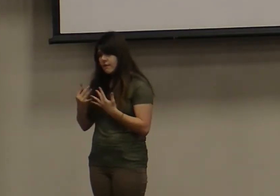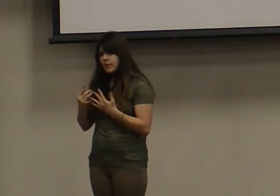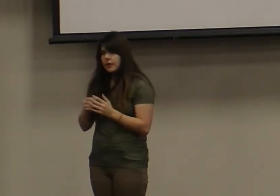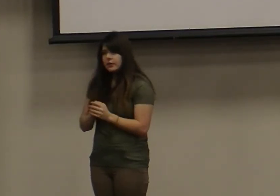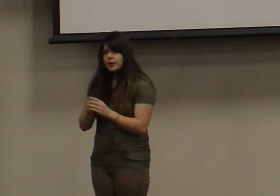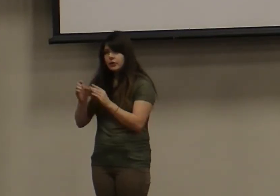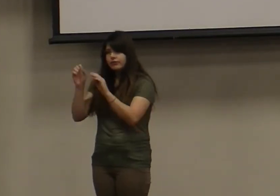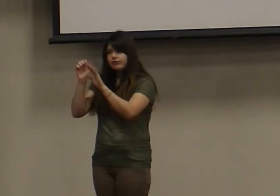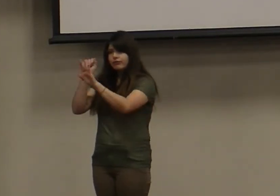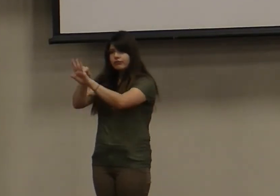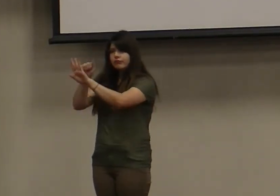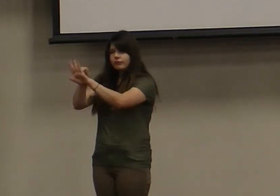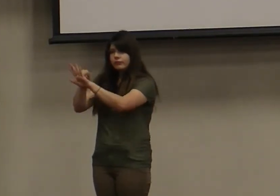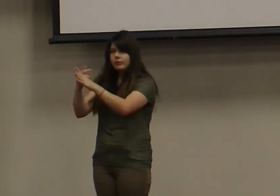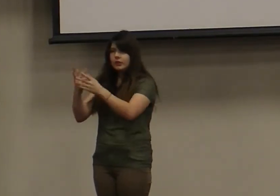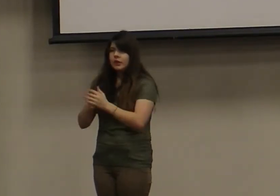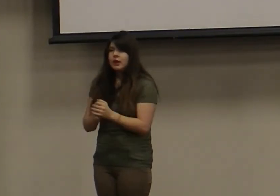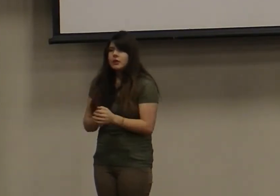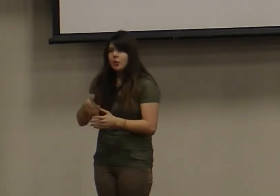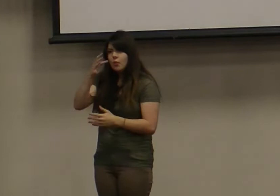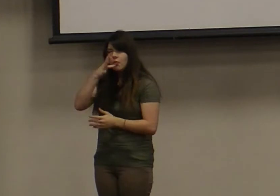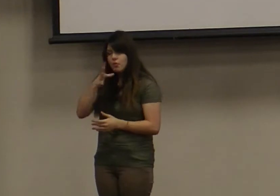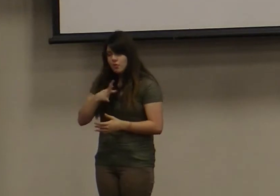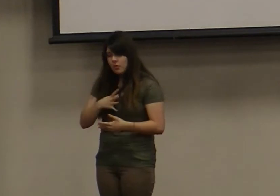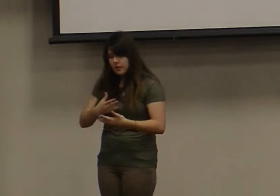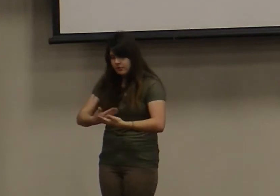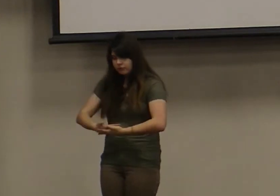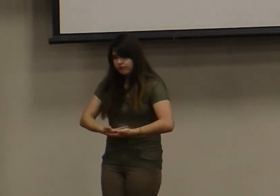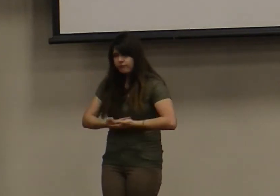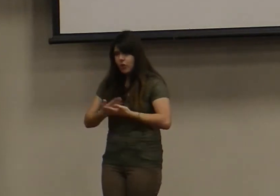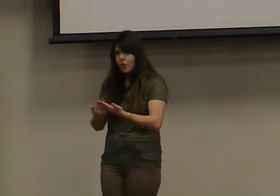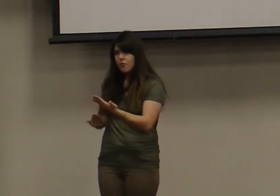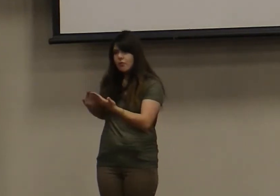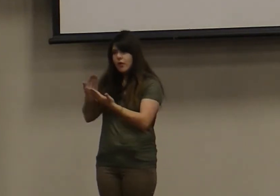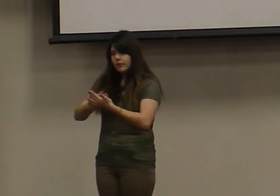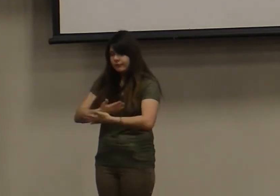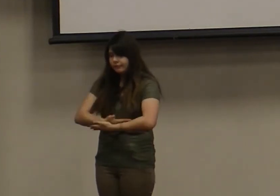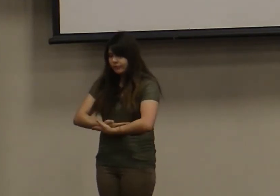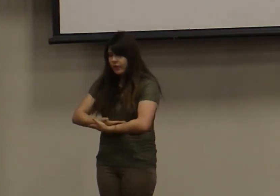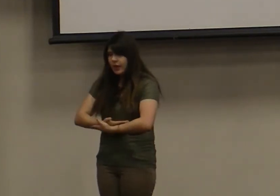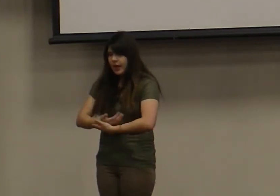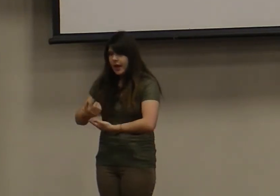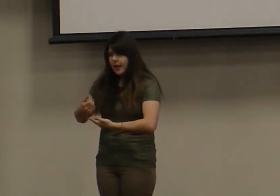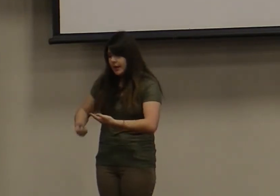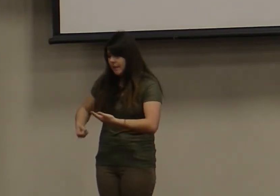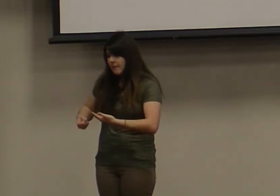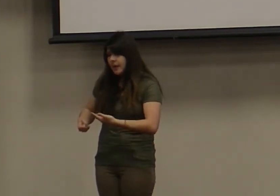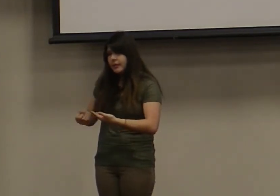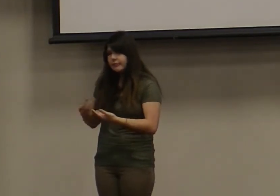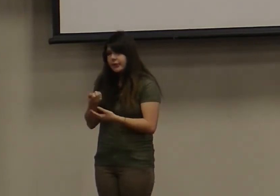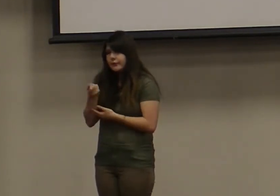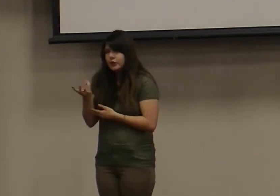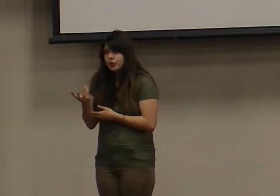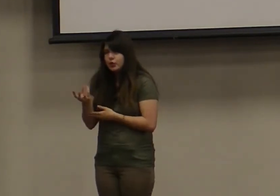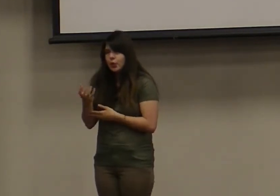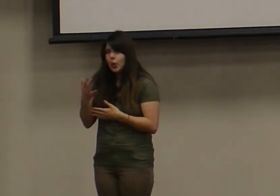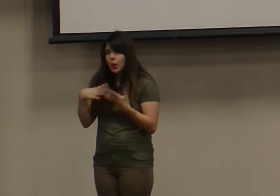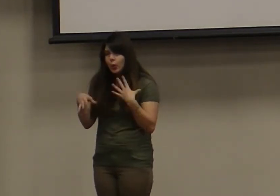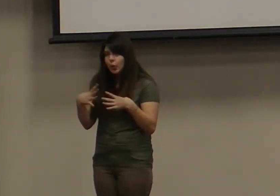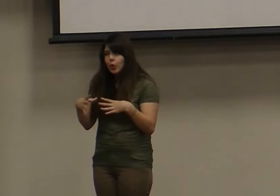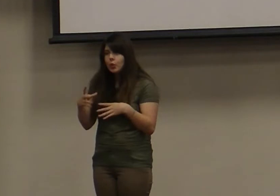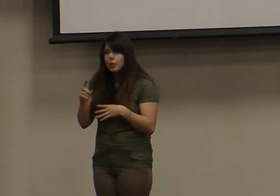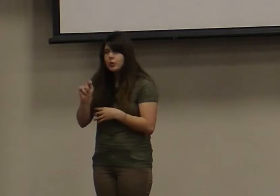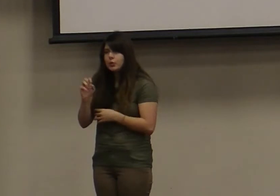lady showed up with a little bundle in her arms, a bag of a few clothes and a few toys, but